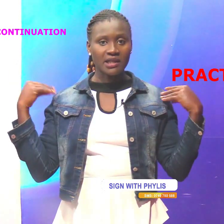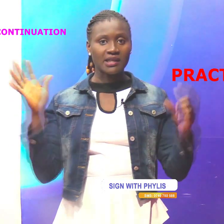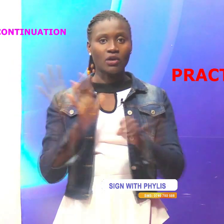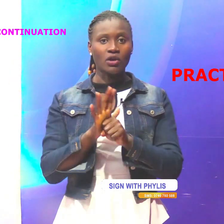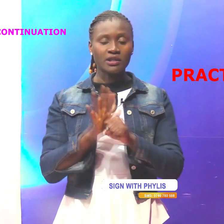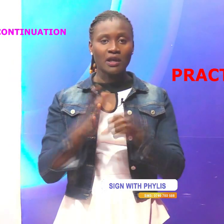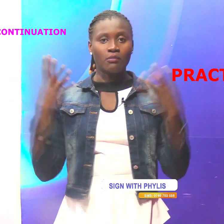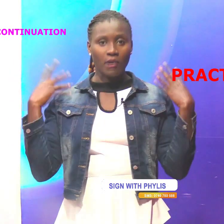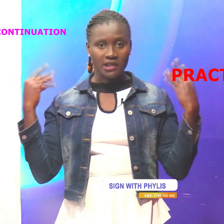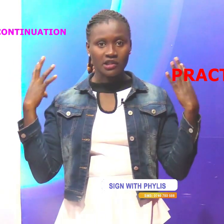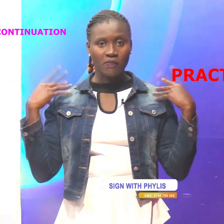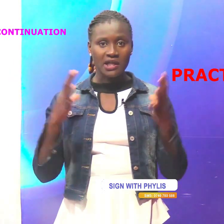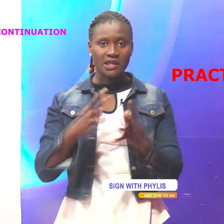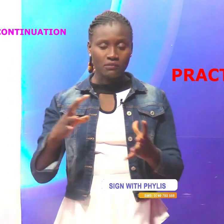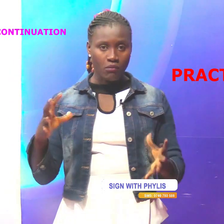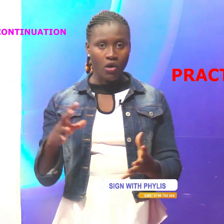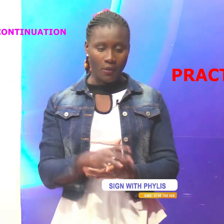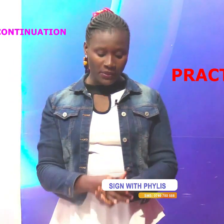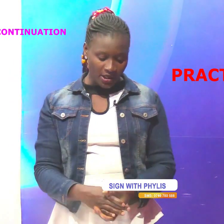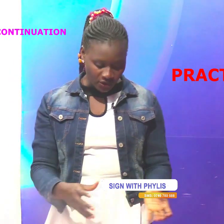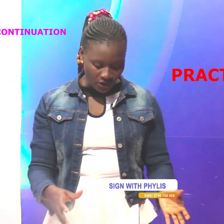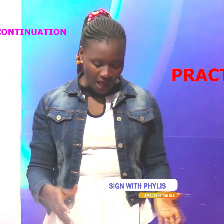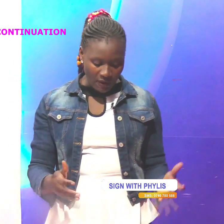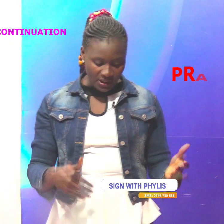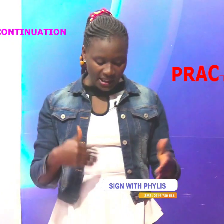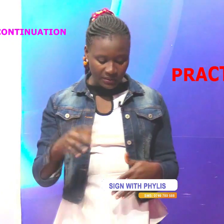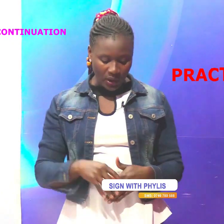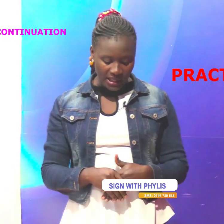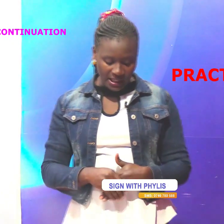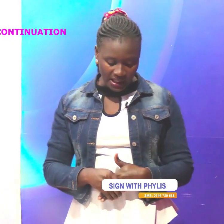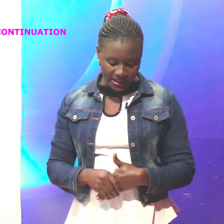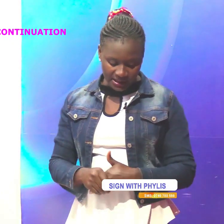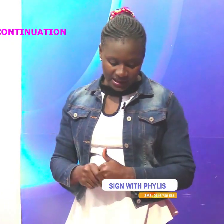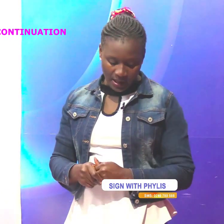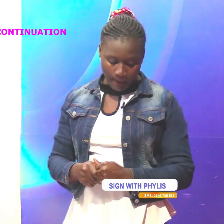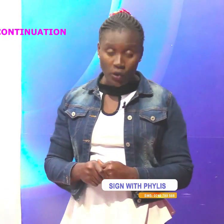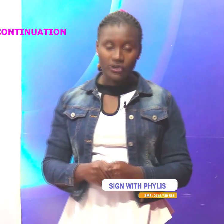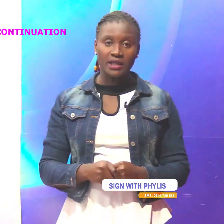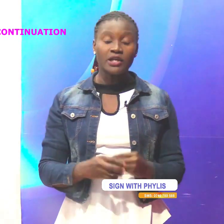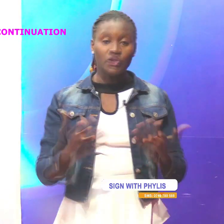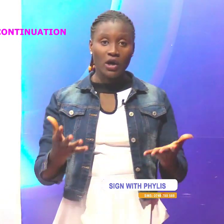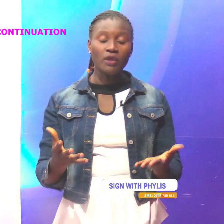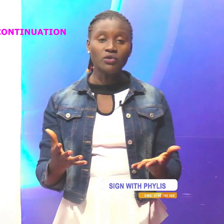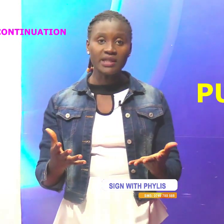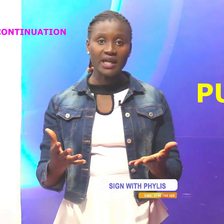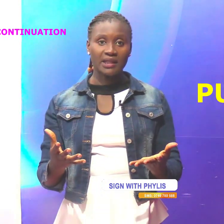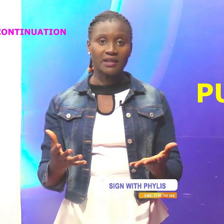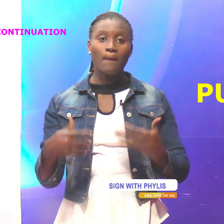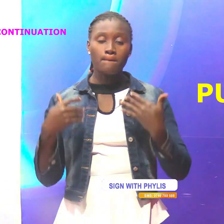lot, practice more. So our next word is put. So how do we sign it? Put.